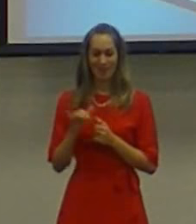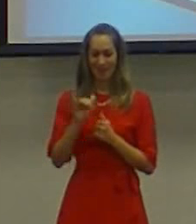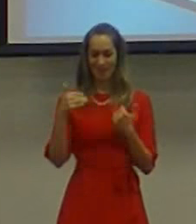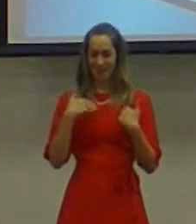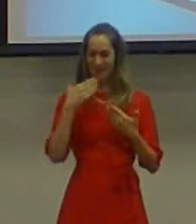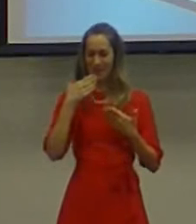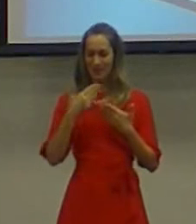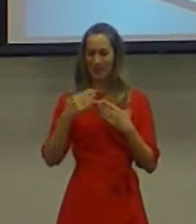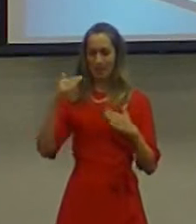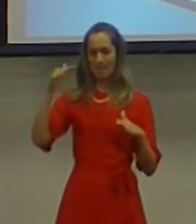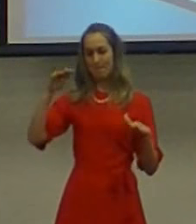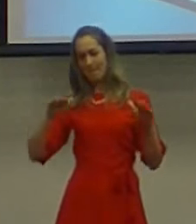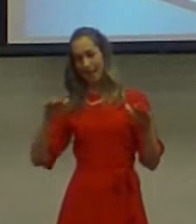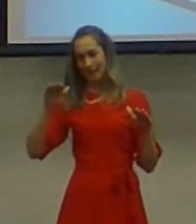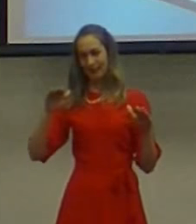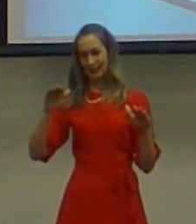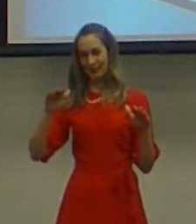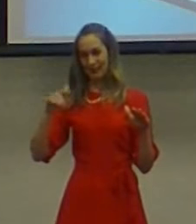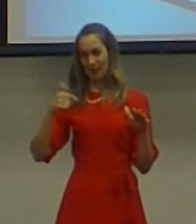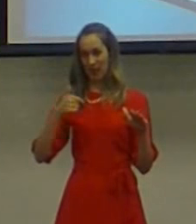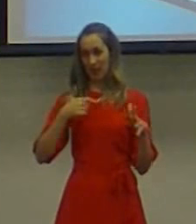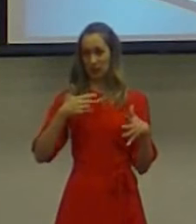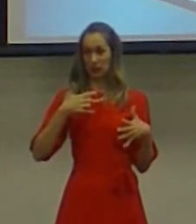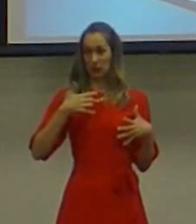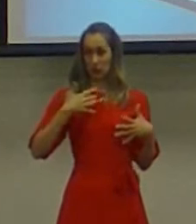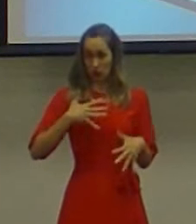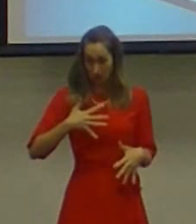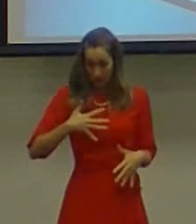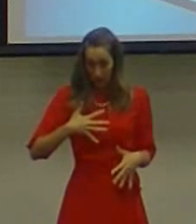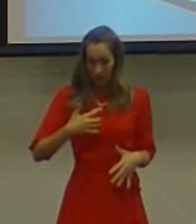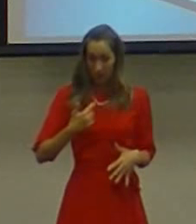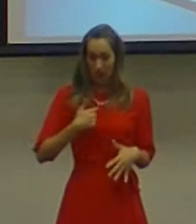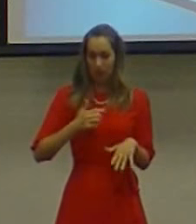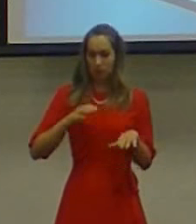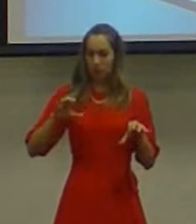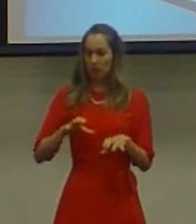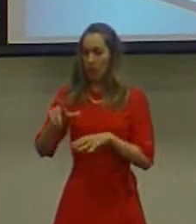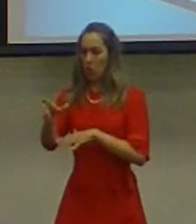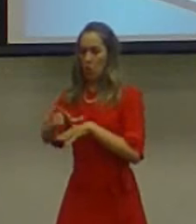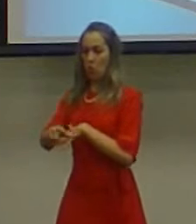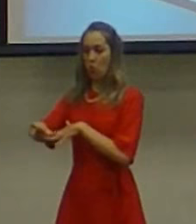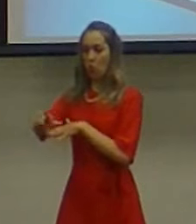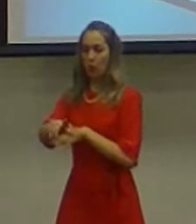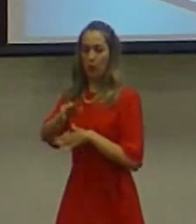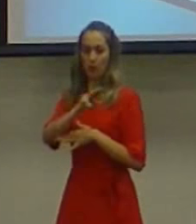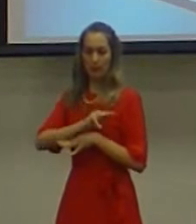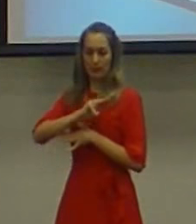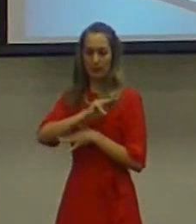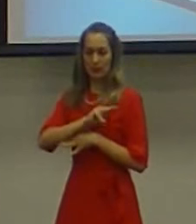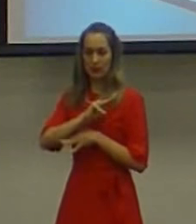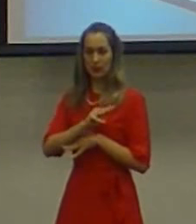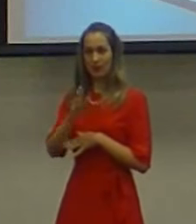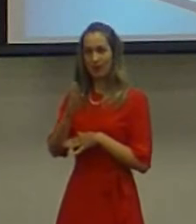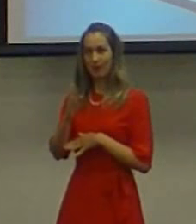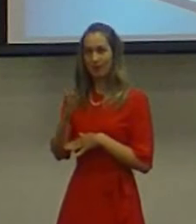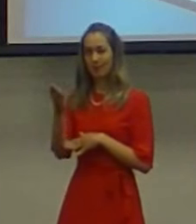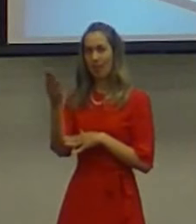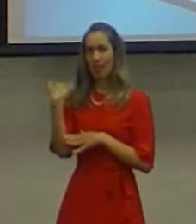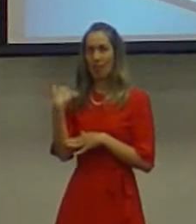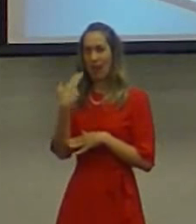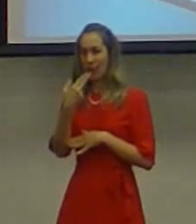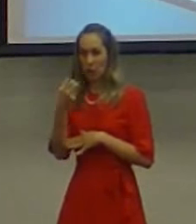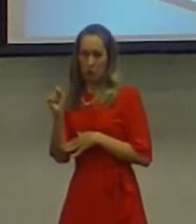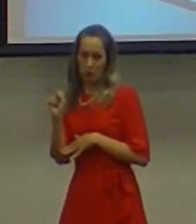balance, because I was really nervous, having done local stateside missions back in high school. I